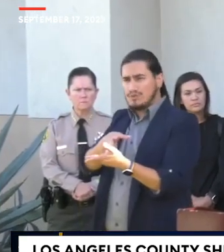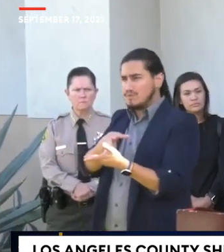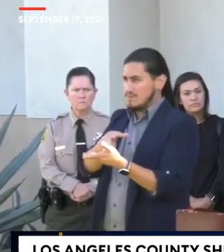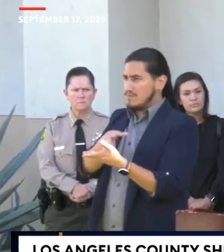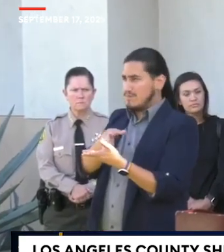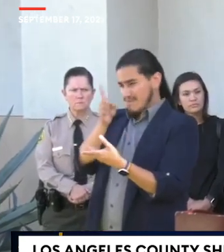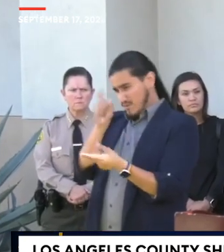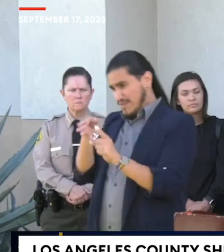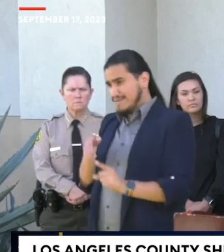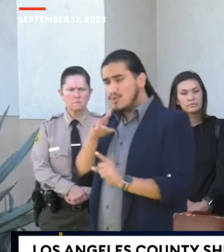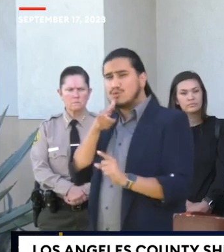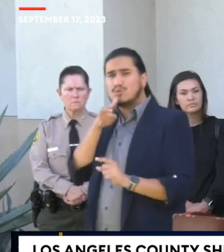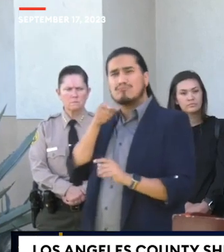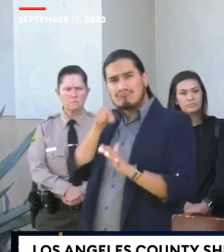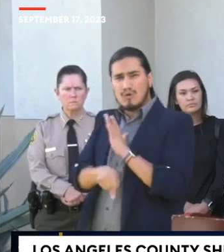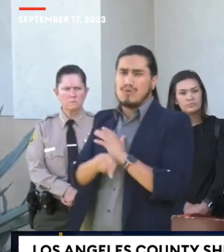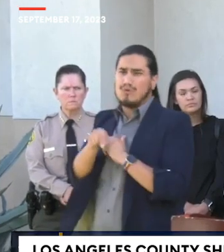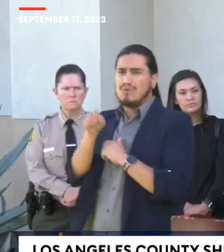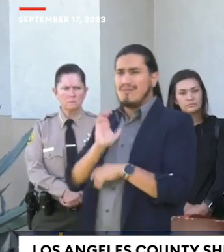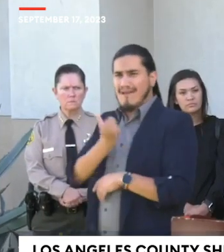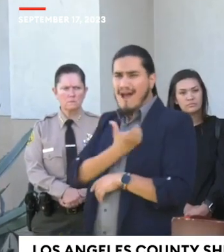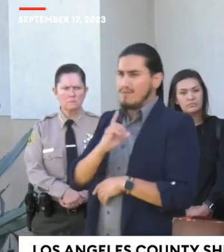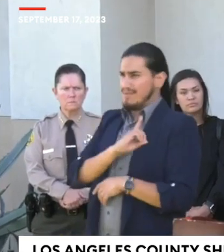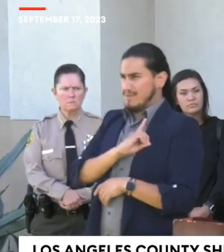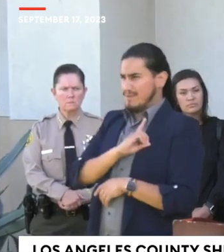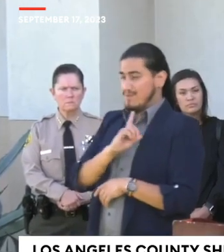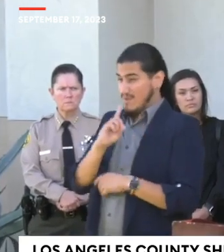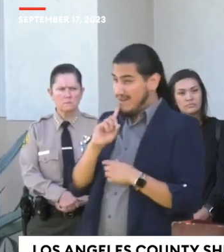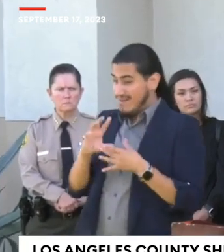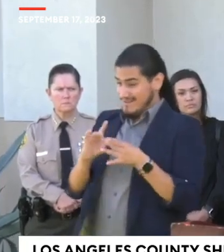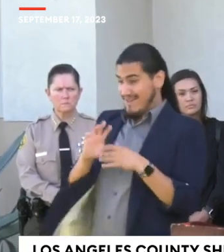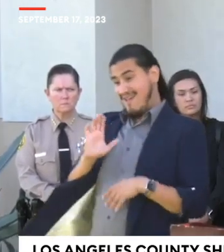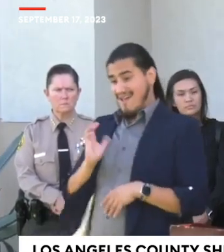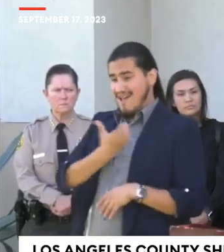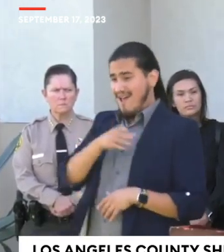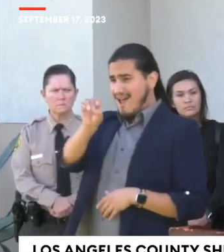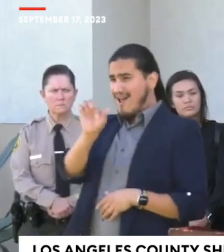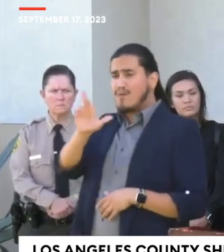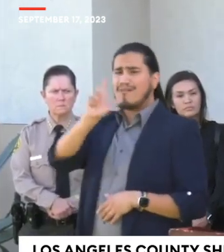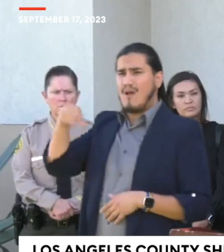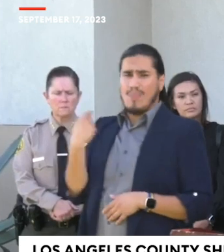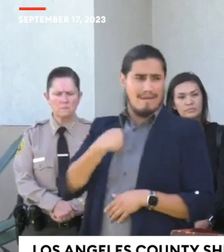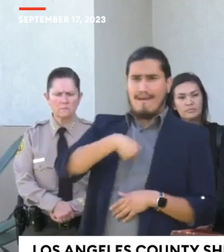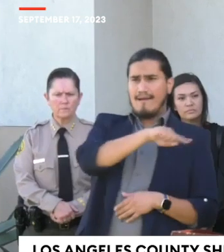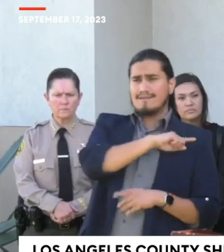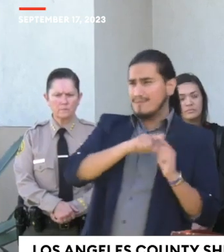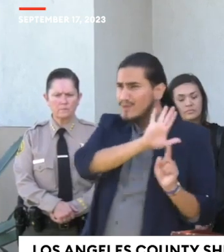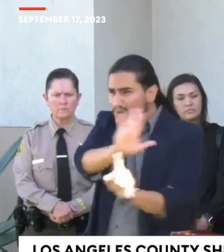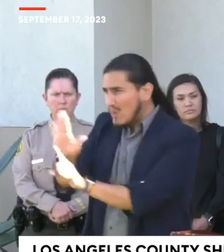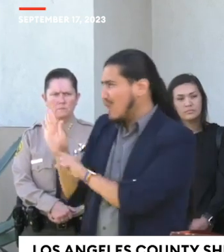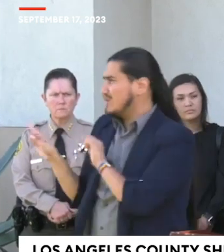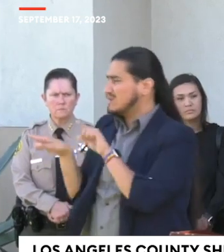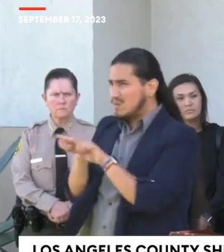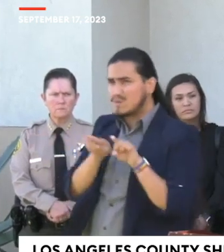of the coward who murdered our deputy. And when I say our deputy, it's not just us here on this side of the podium, but it's your deputy